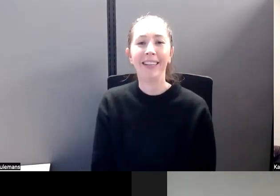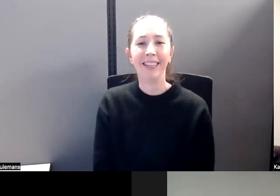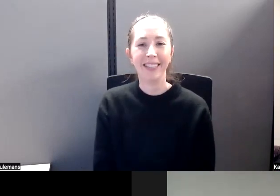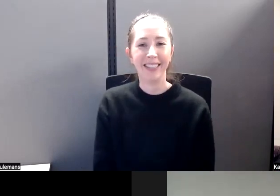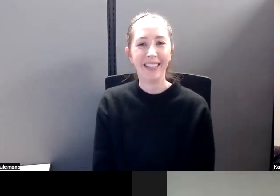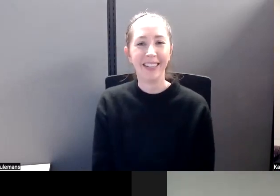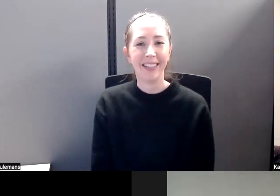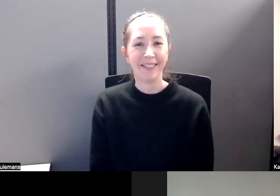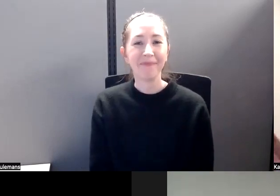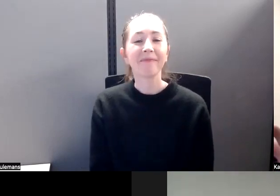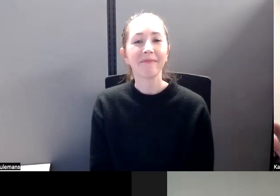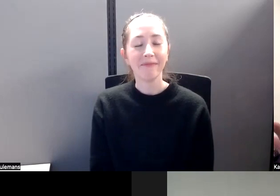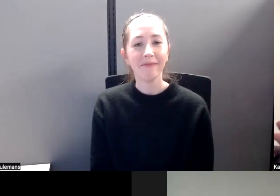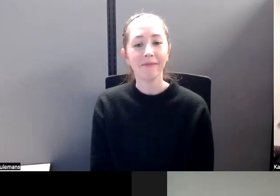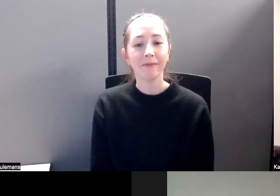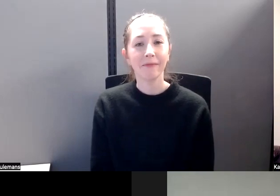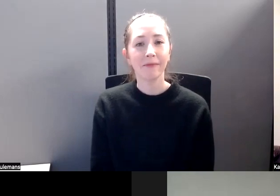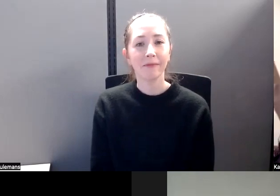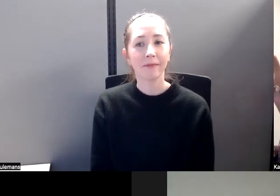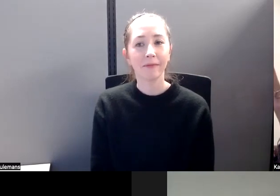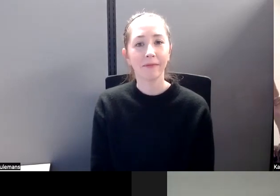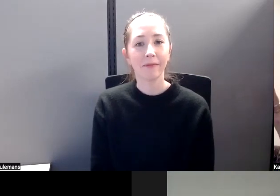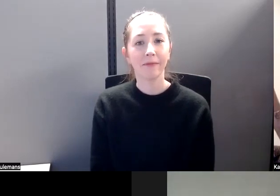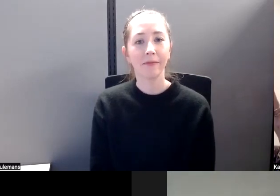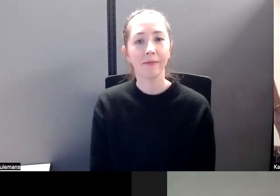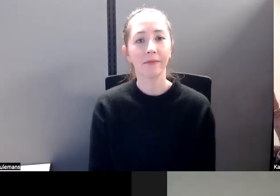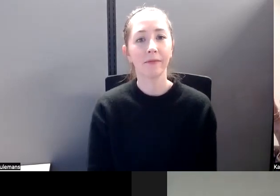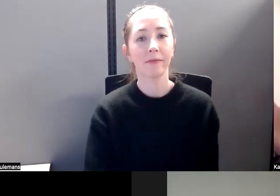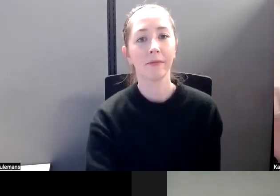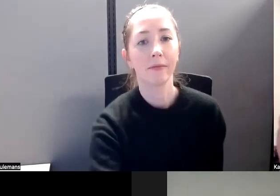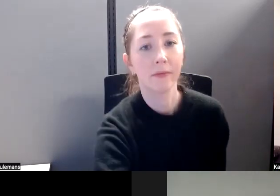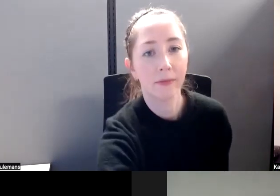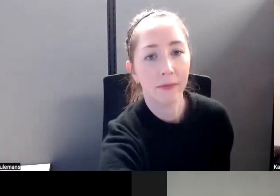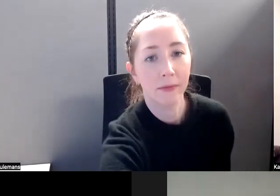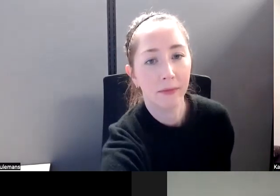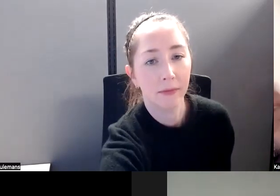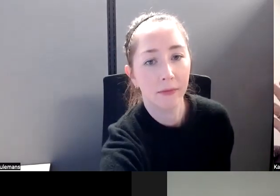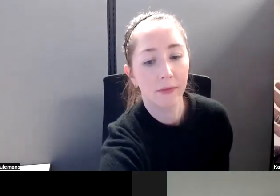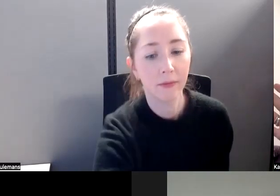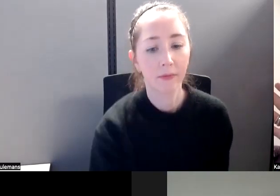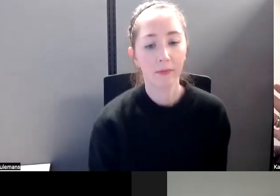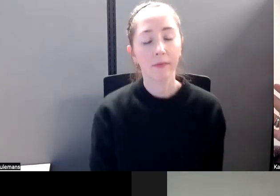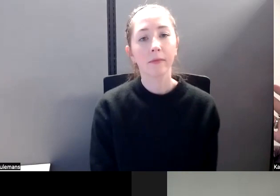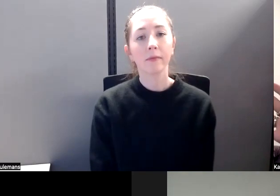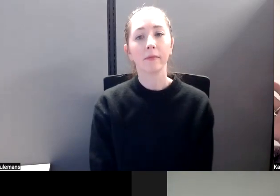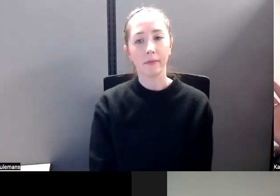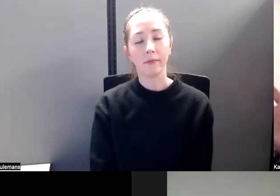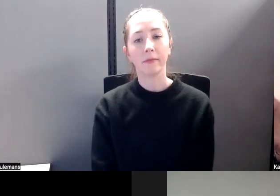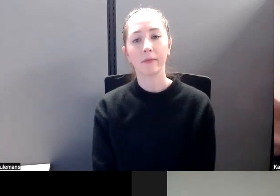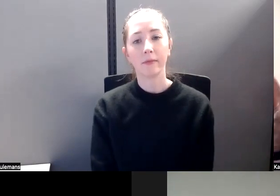That was really good, yeah, because you know, out there in the world, it's all, you know, men